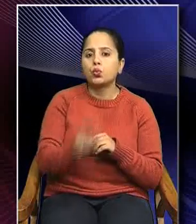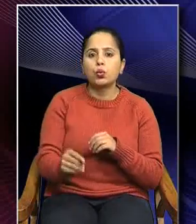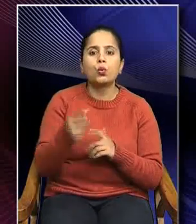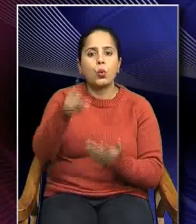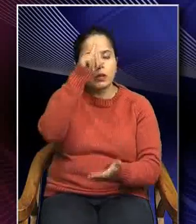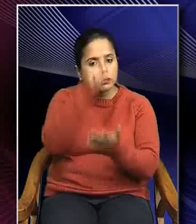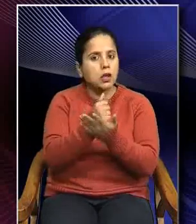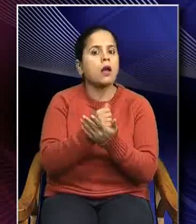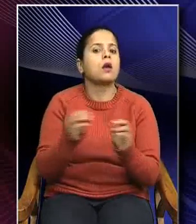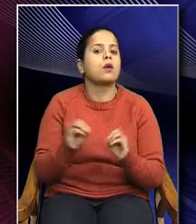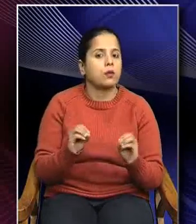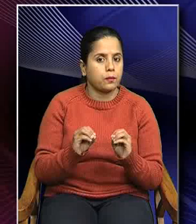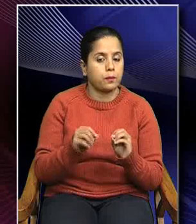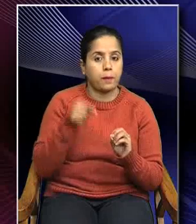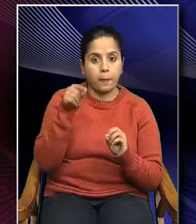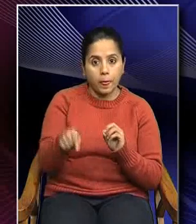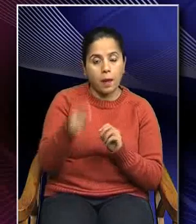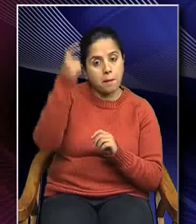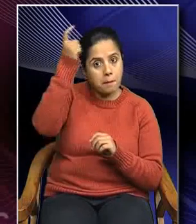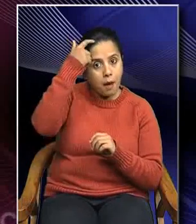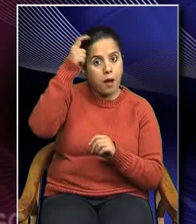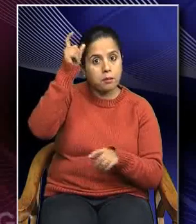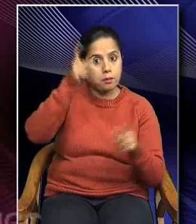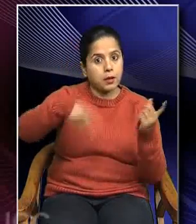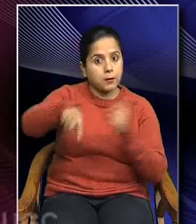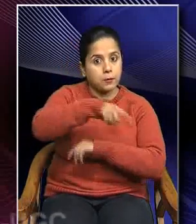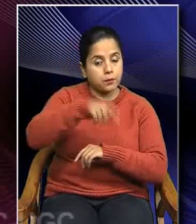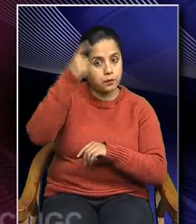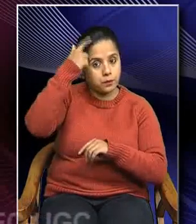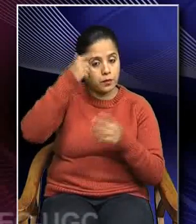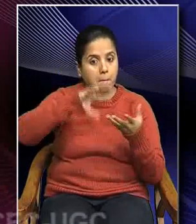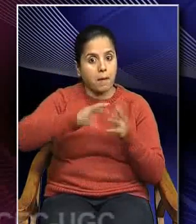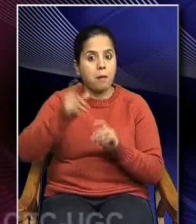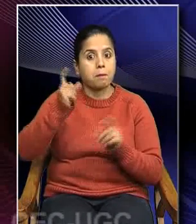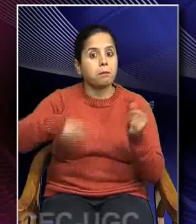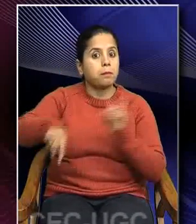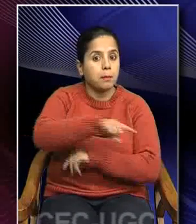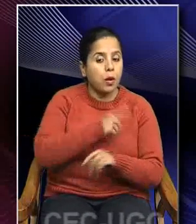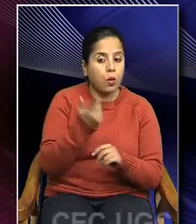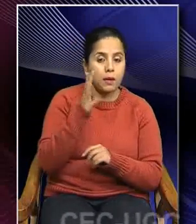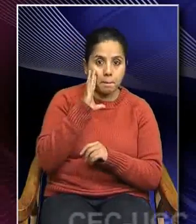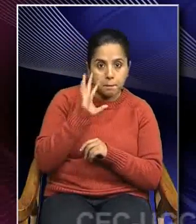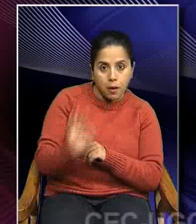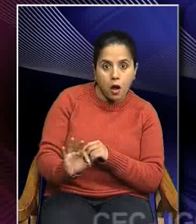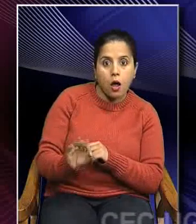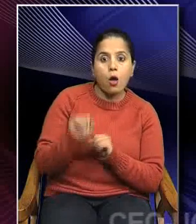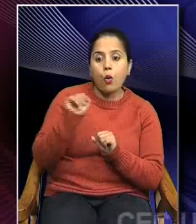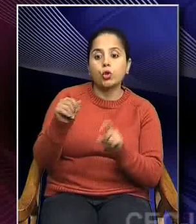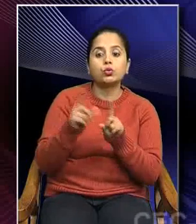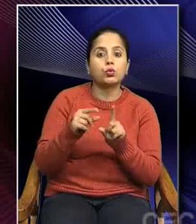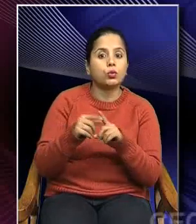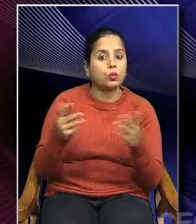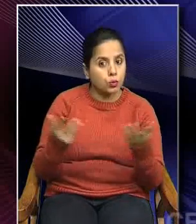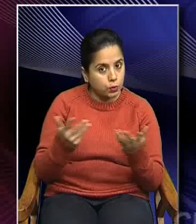deciphered. So the mindset of people, the mental make of people, the significance of what they are doing